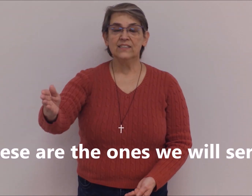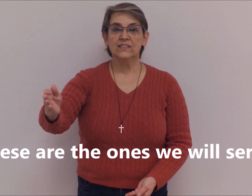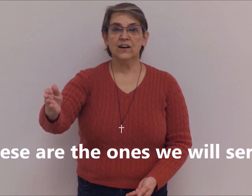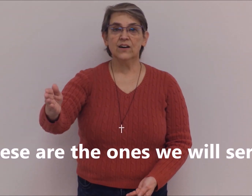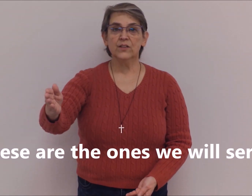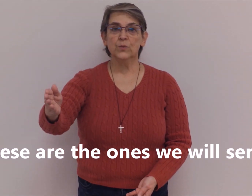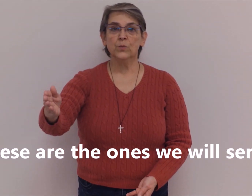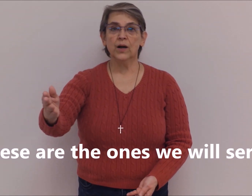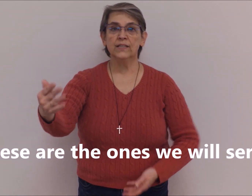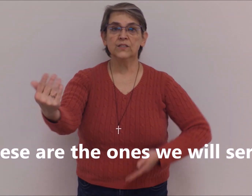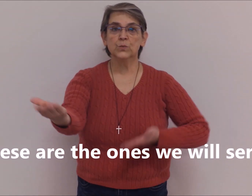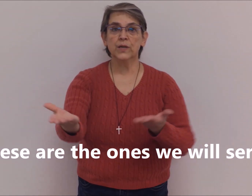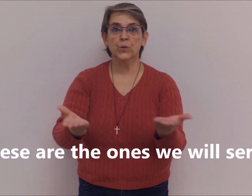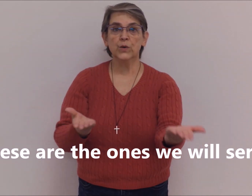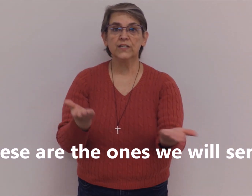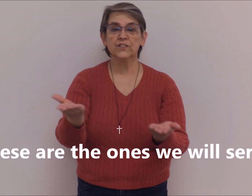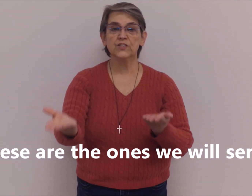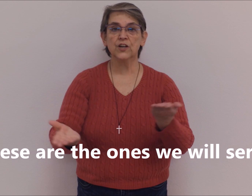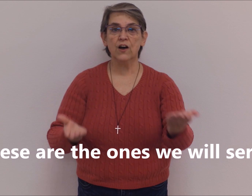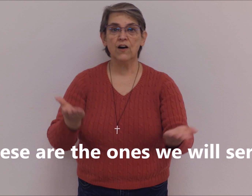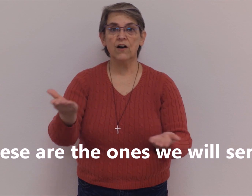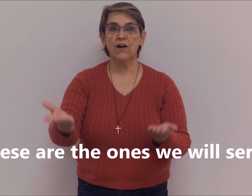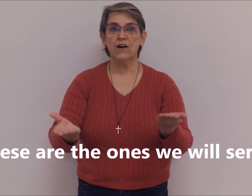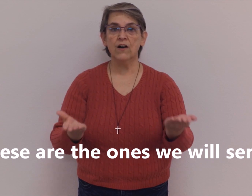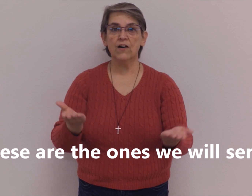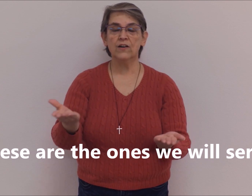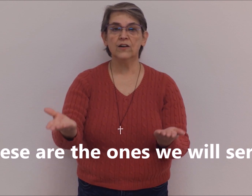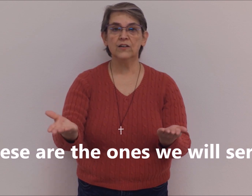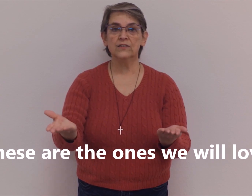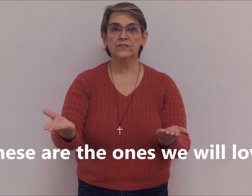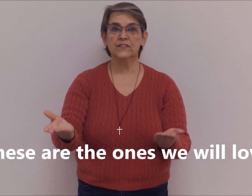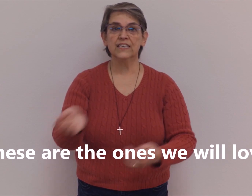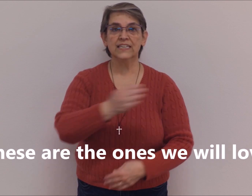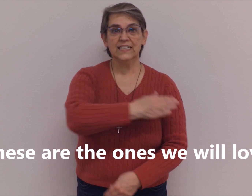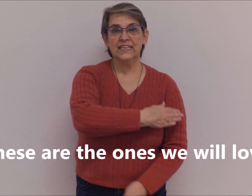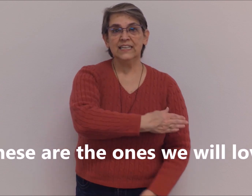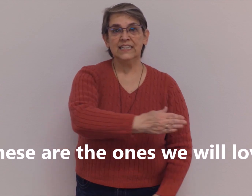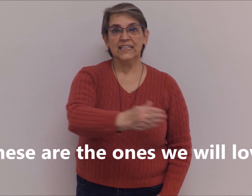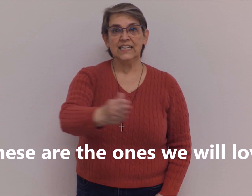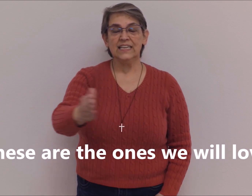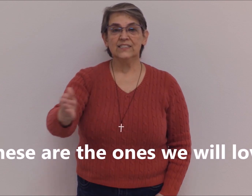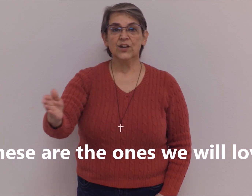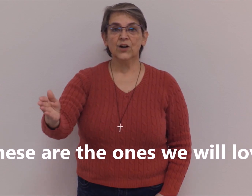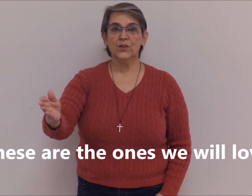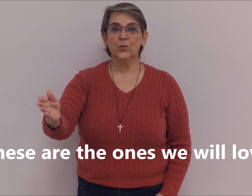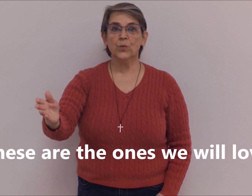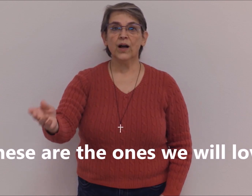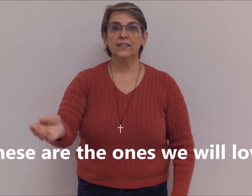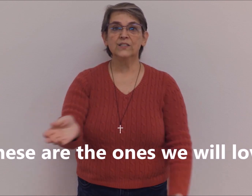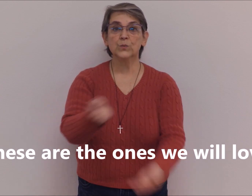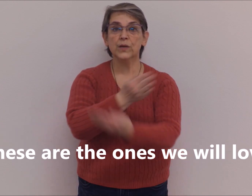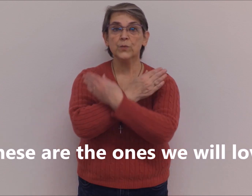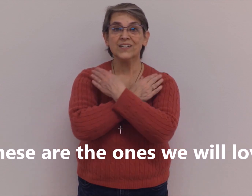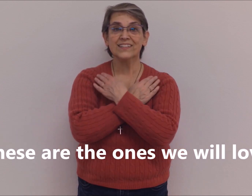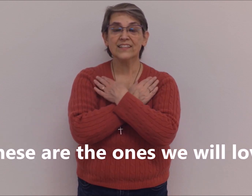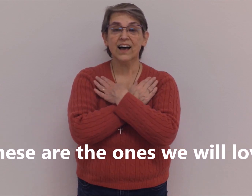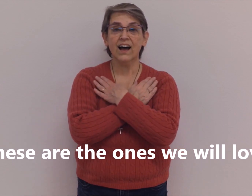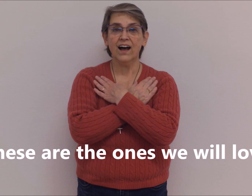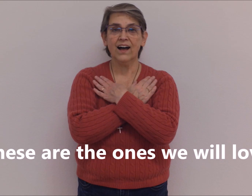These are the ones we will serve. These are the ones we will